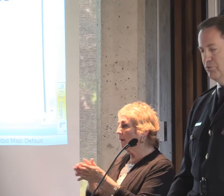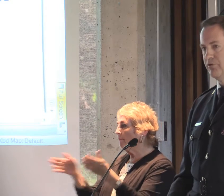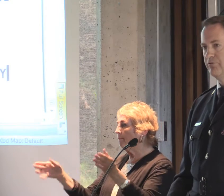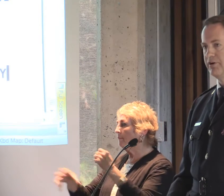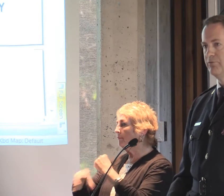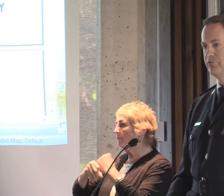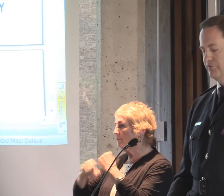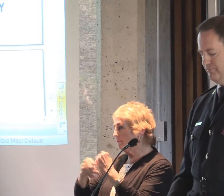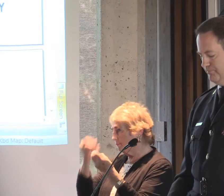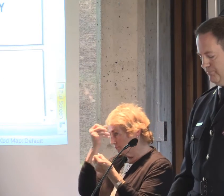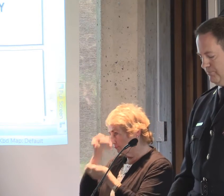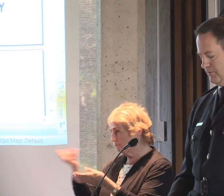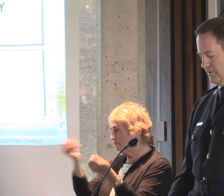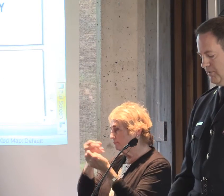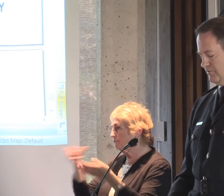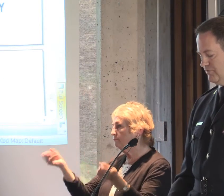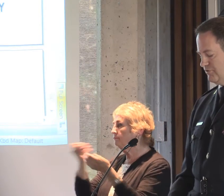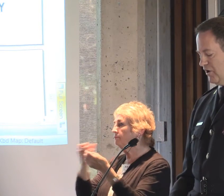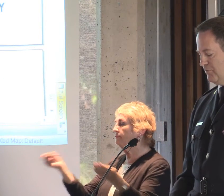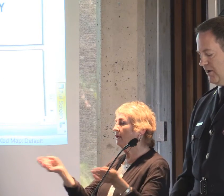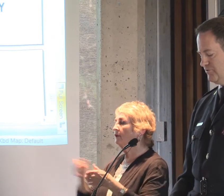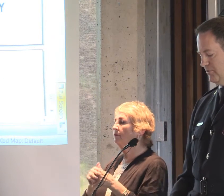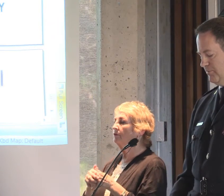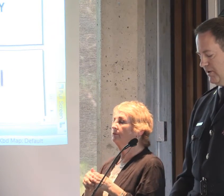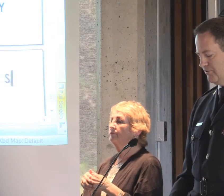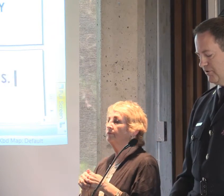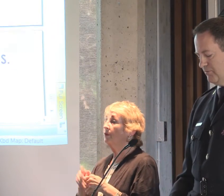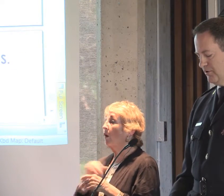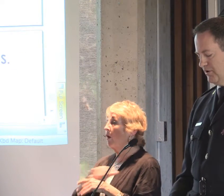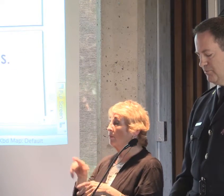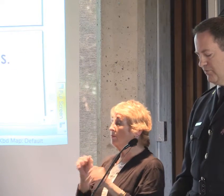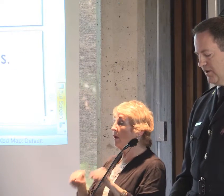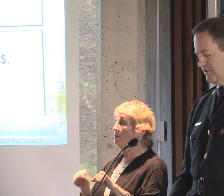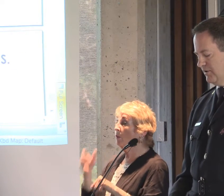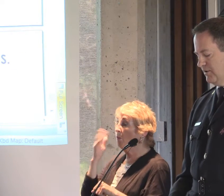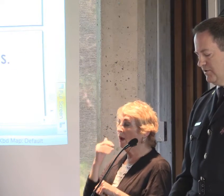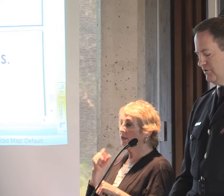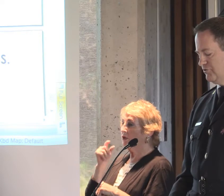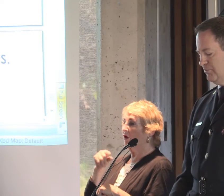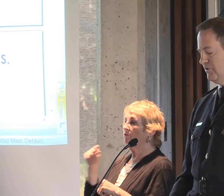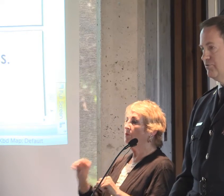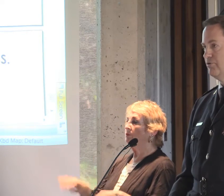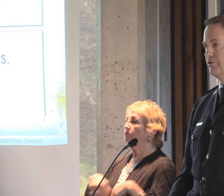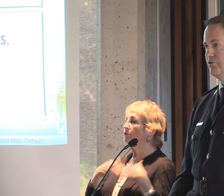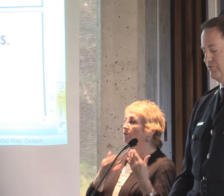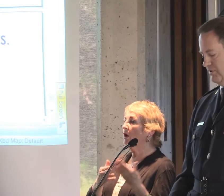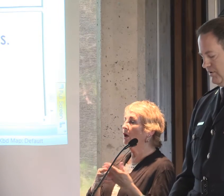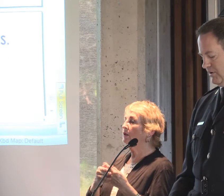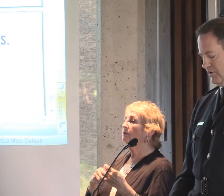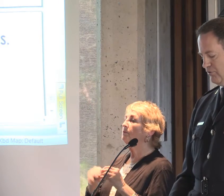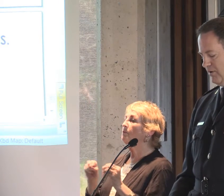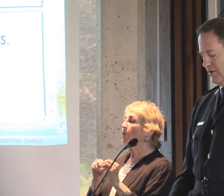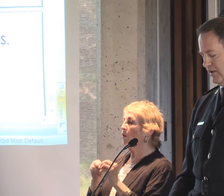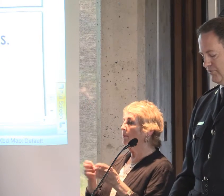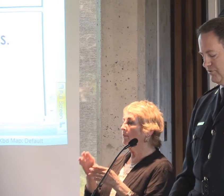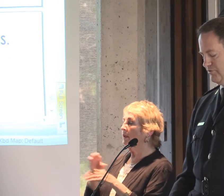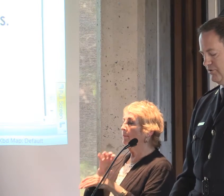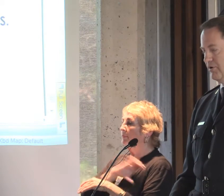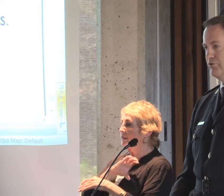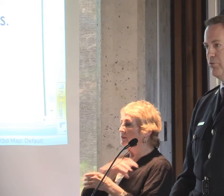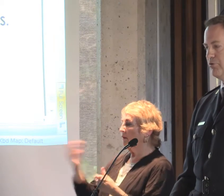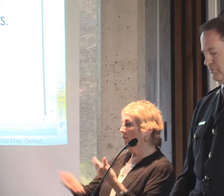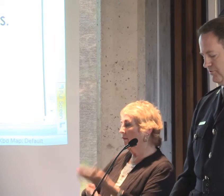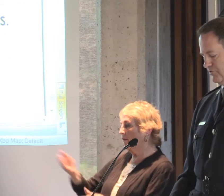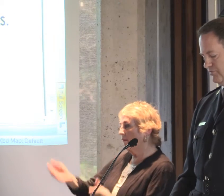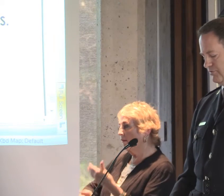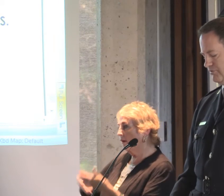improve support for victims. This is all possible because our government has provided the additional police resources and a crime analysis